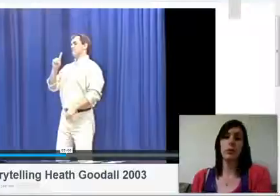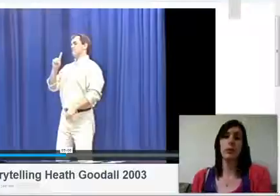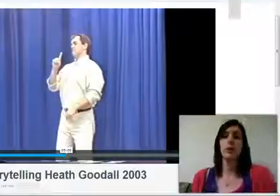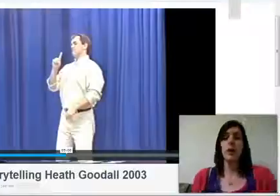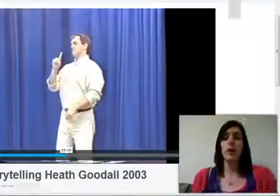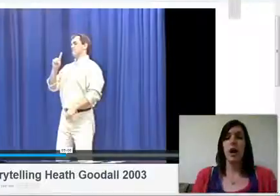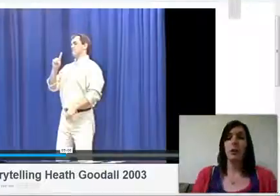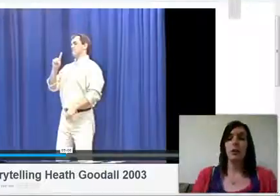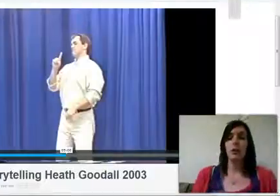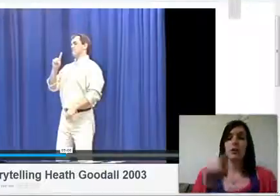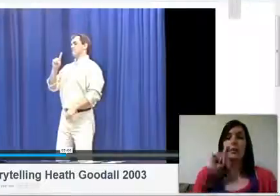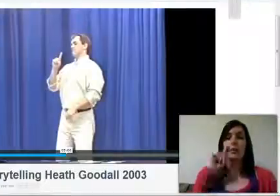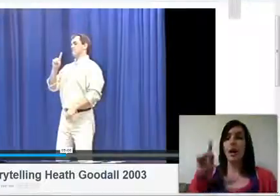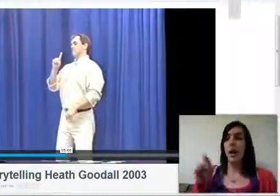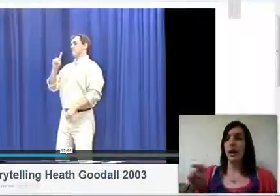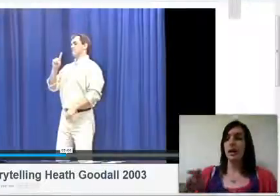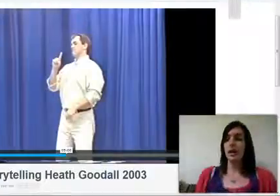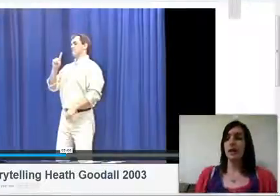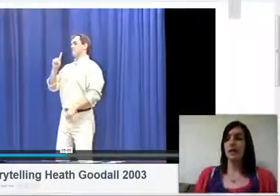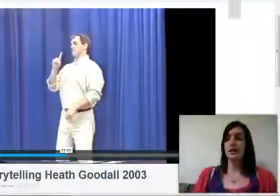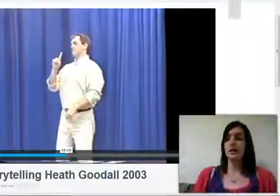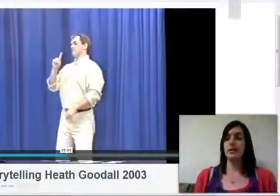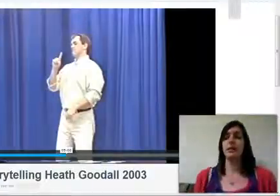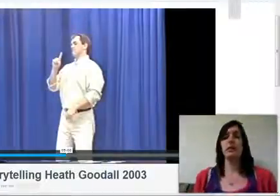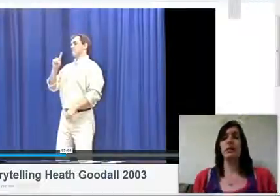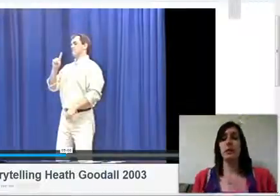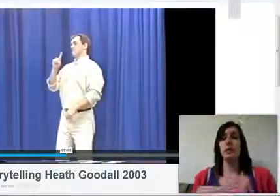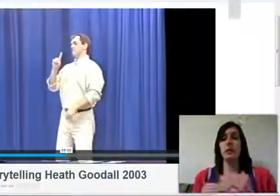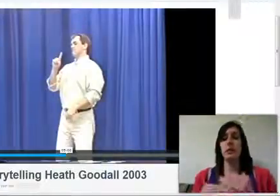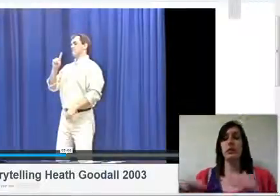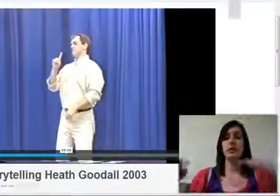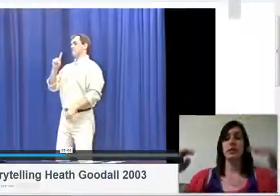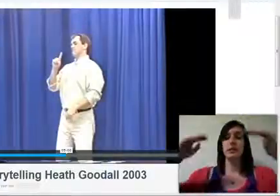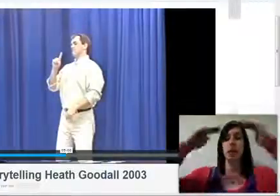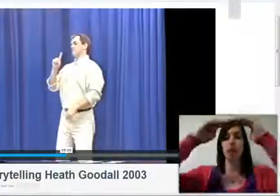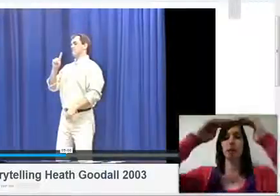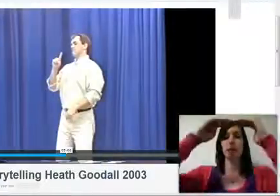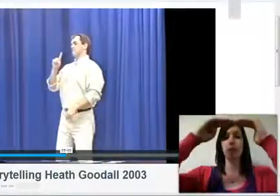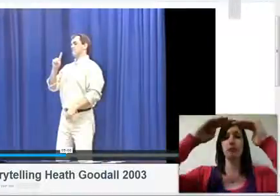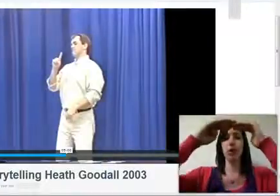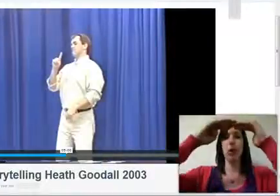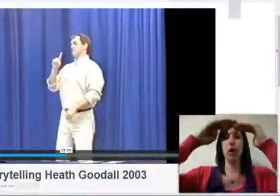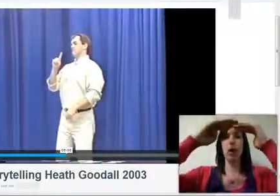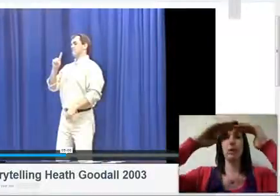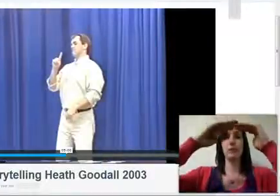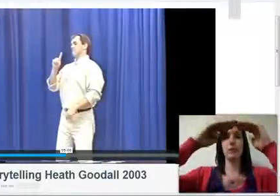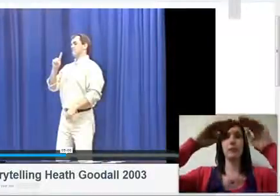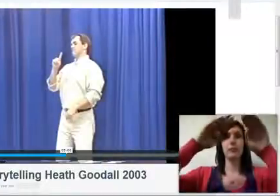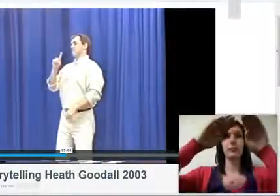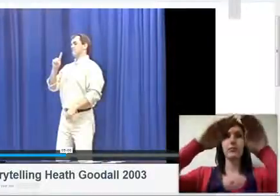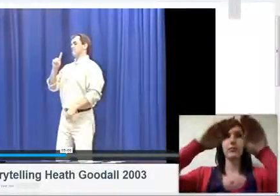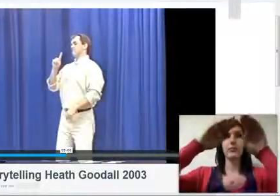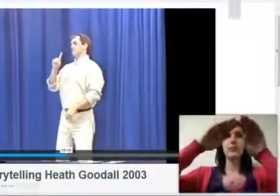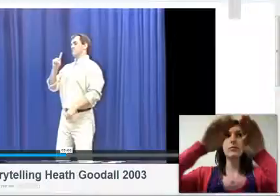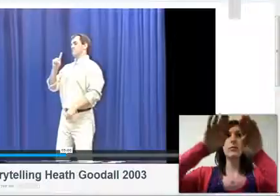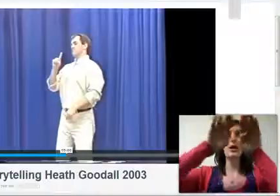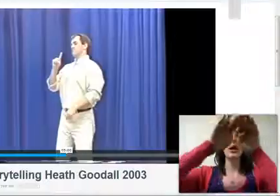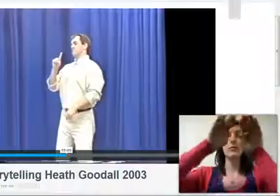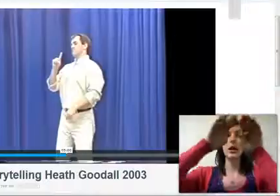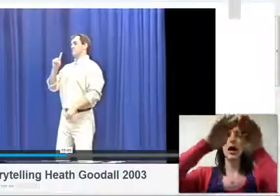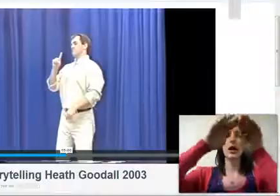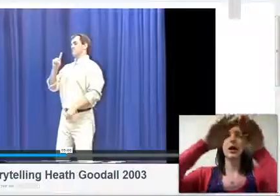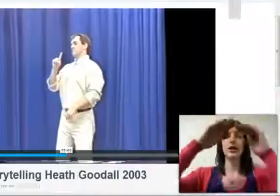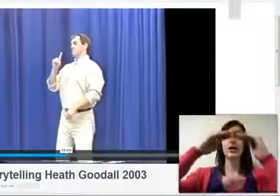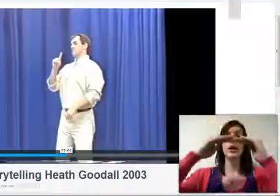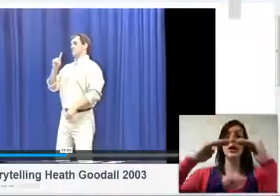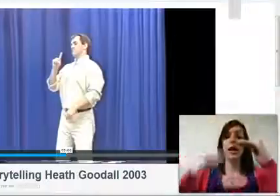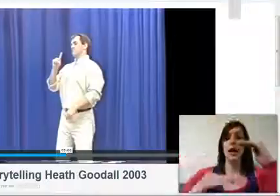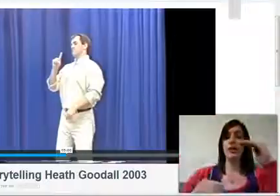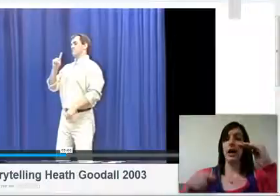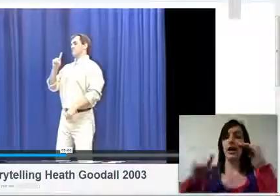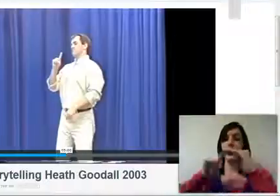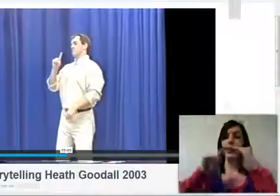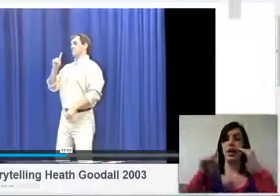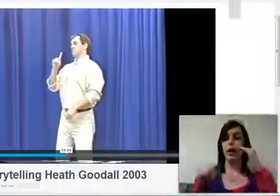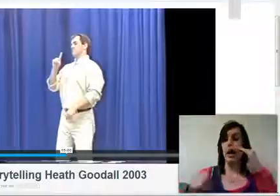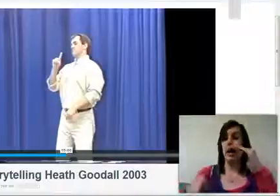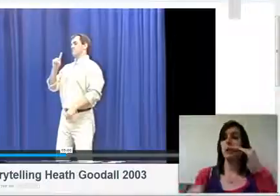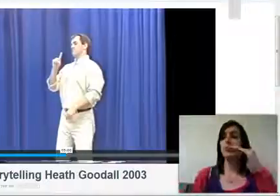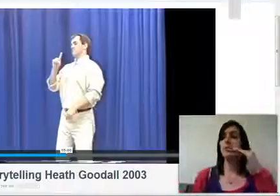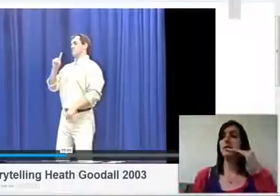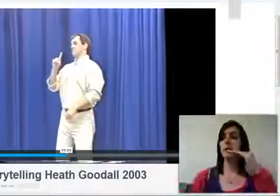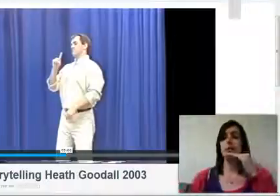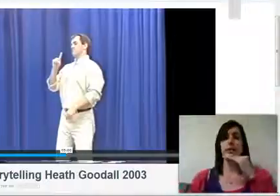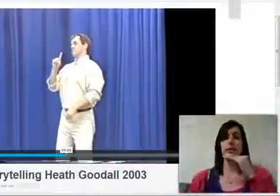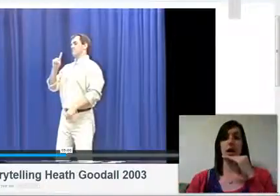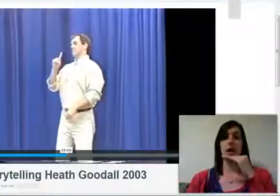set it up. And he's using eye gaze as he's showing that she's um, up higher and that